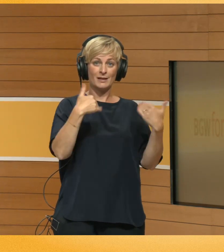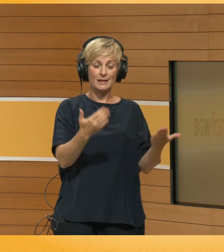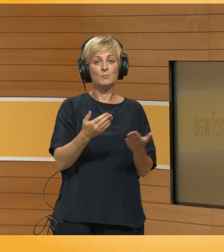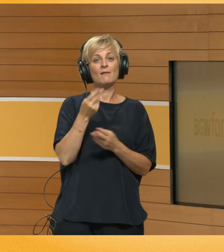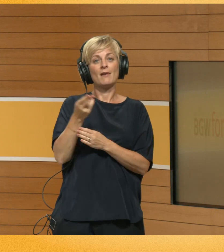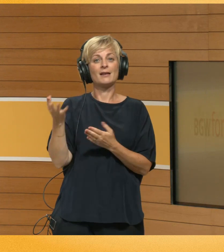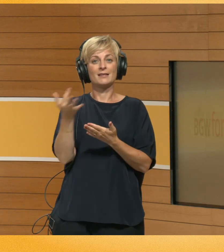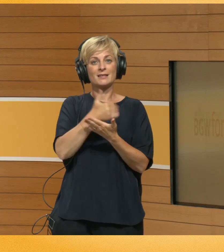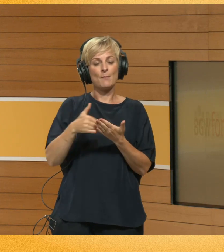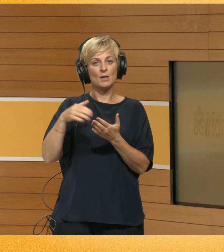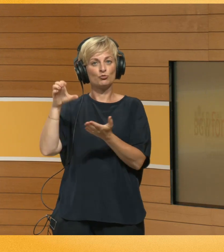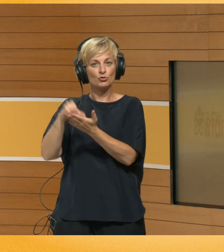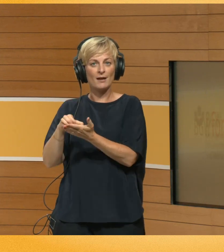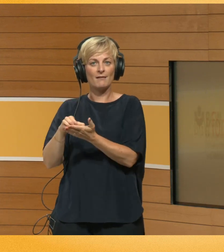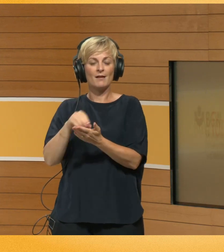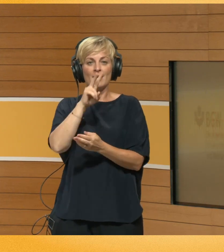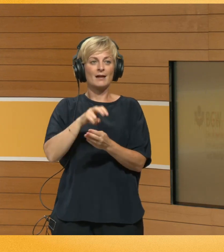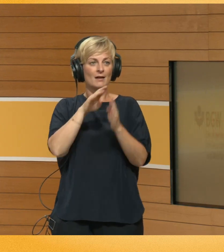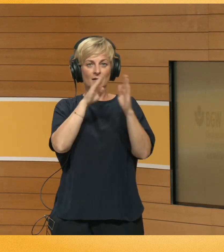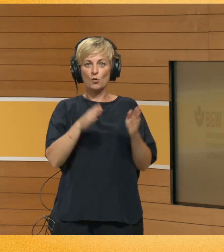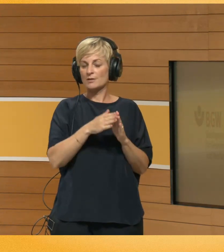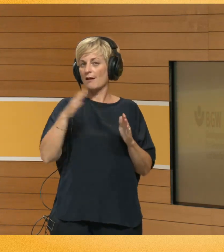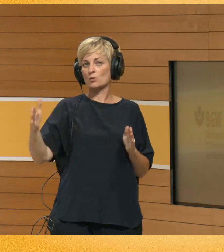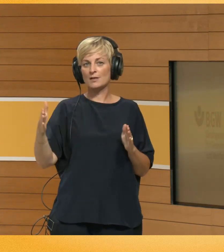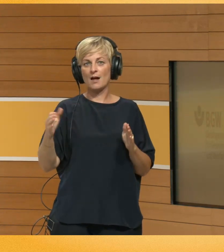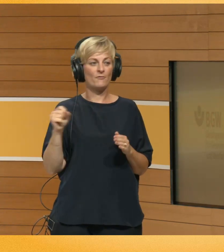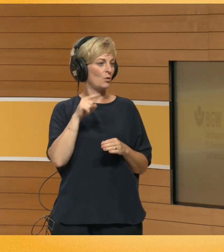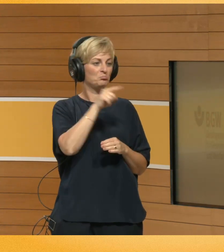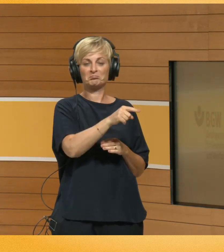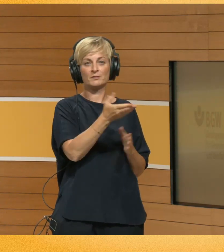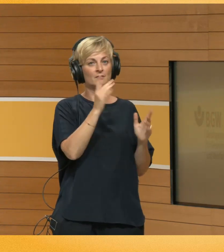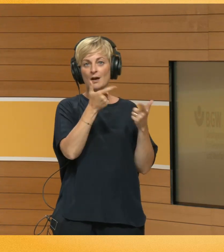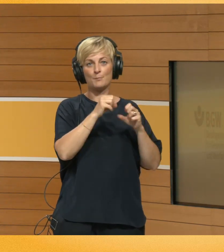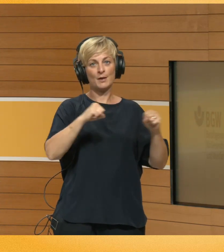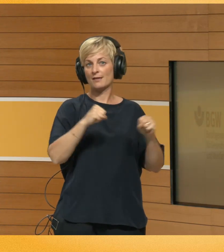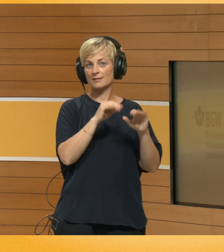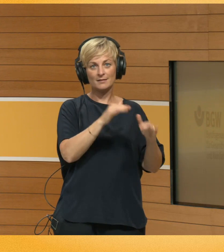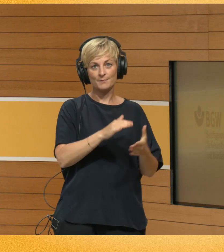fit in the facilities of the hospital. So what we did was, create